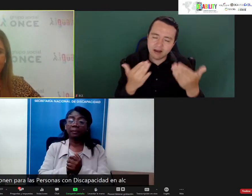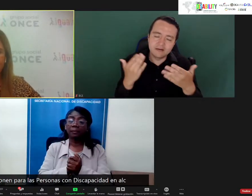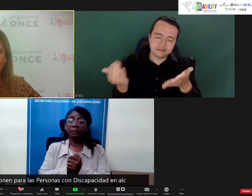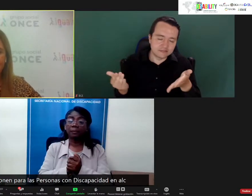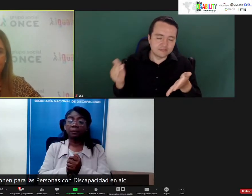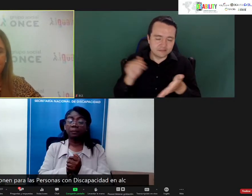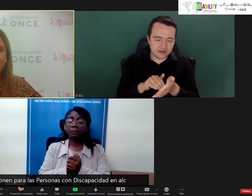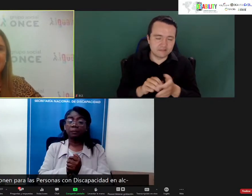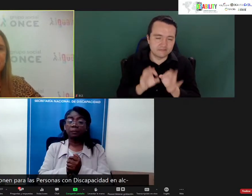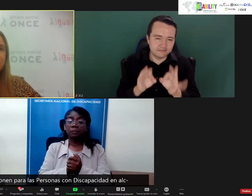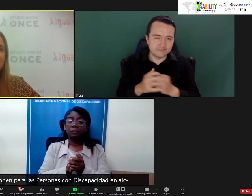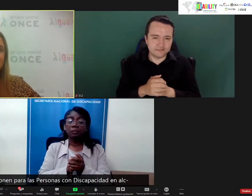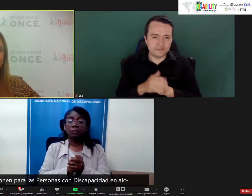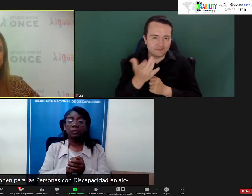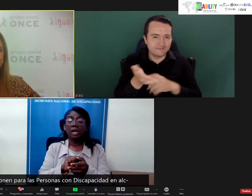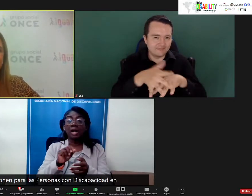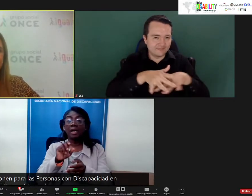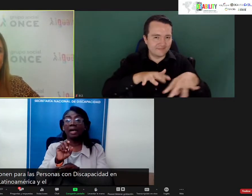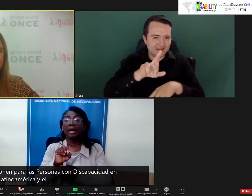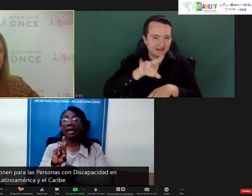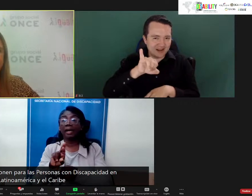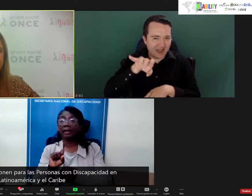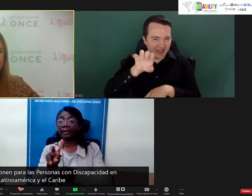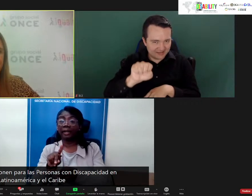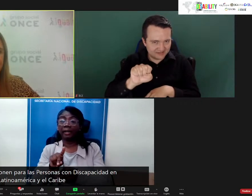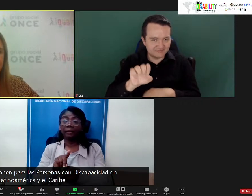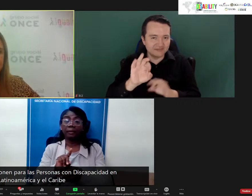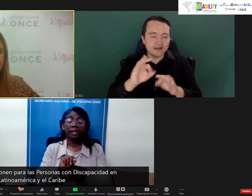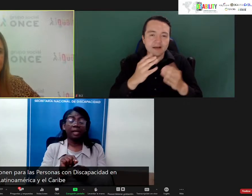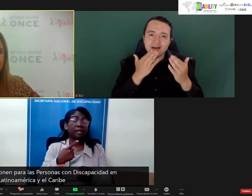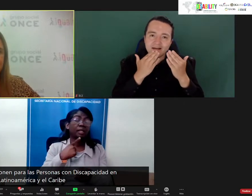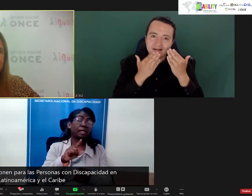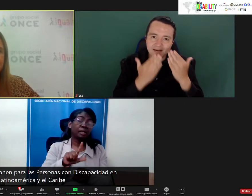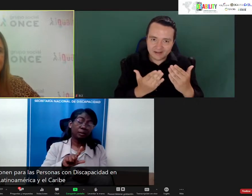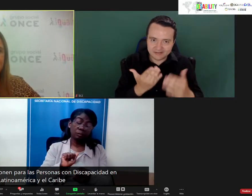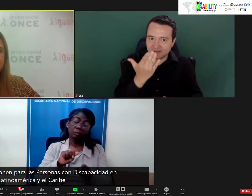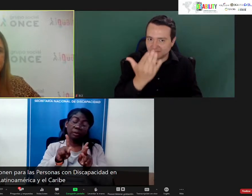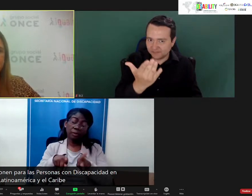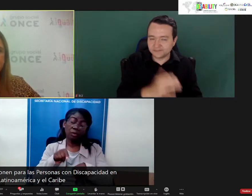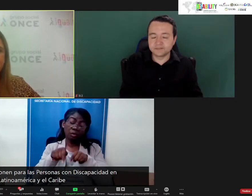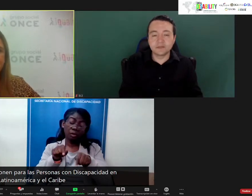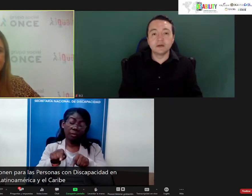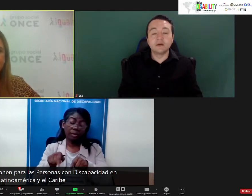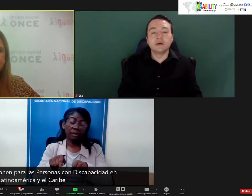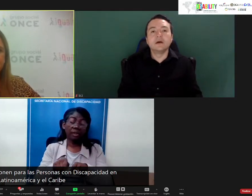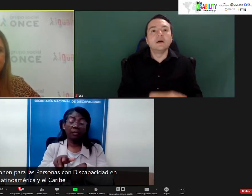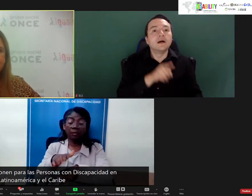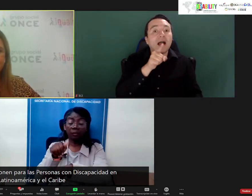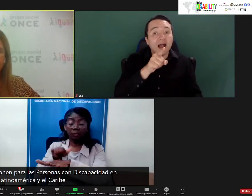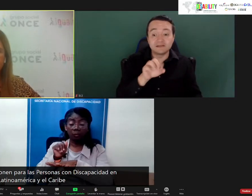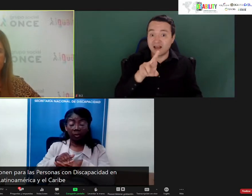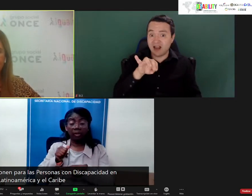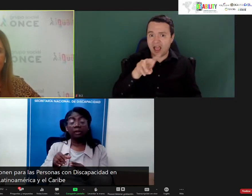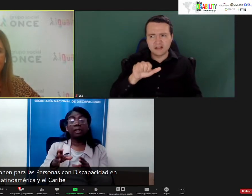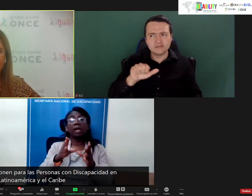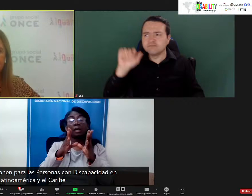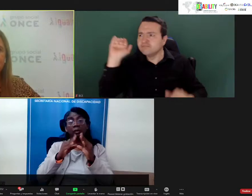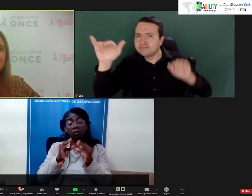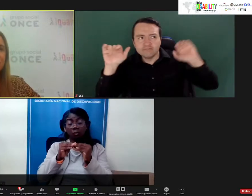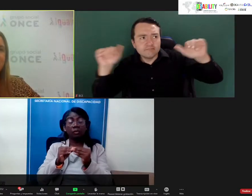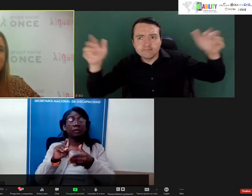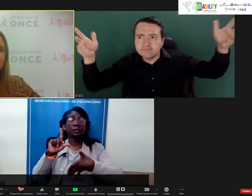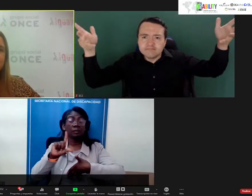we would like the to thank the latin american network of persons with